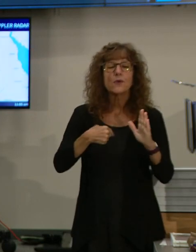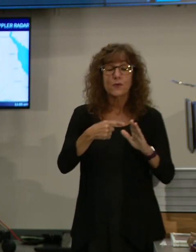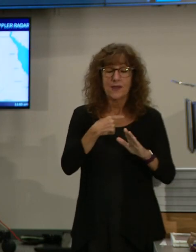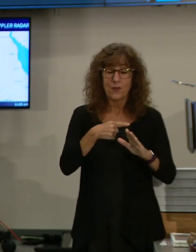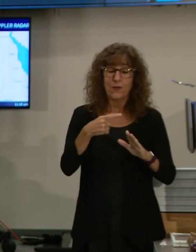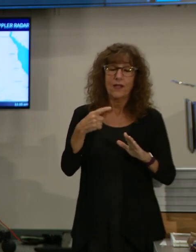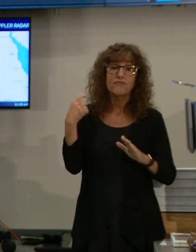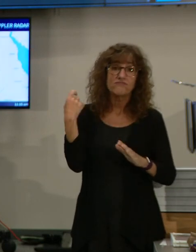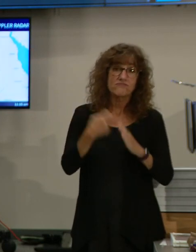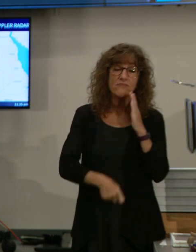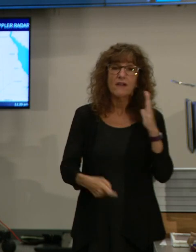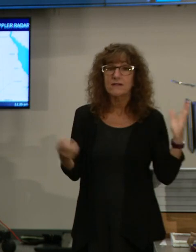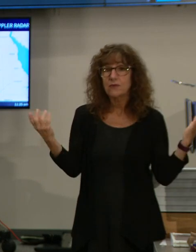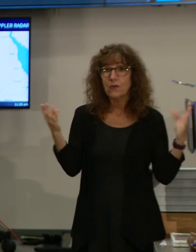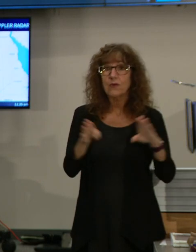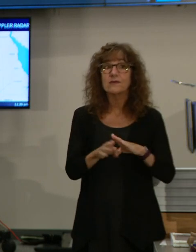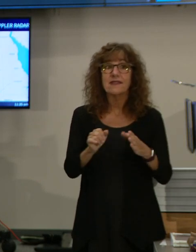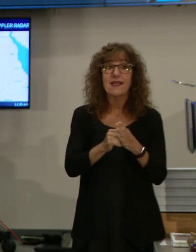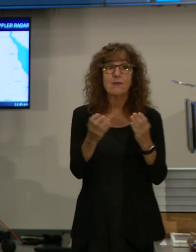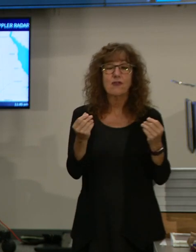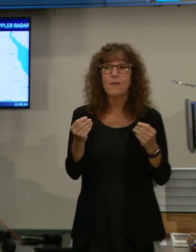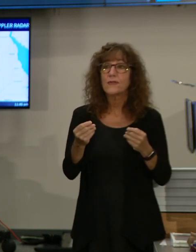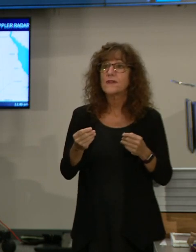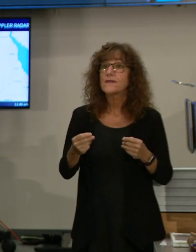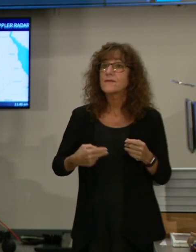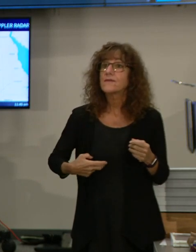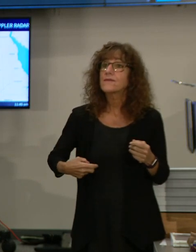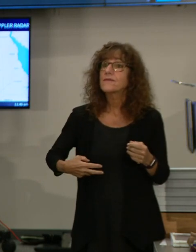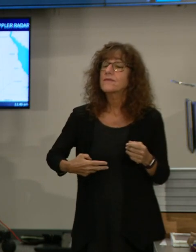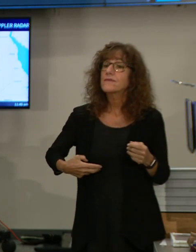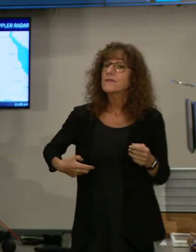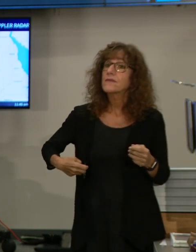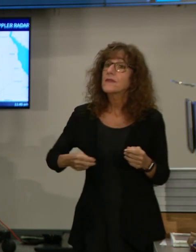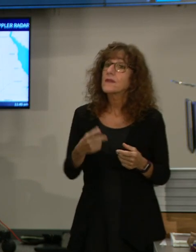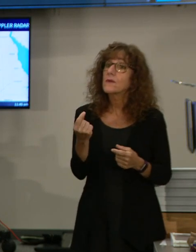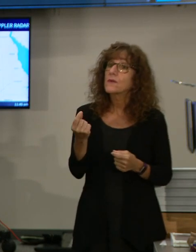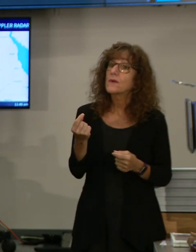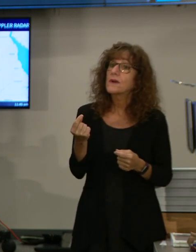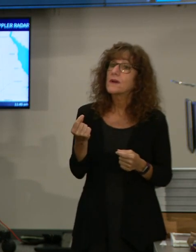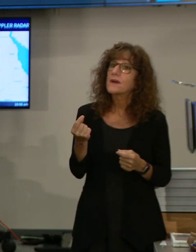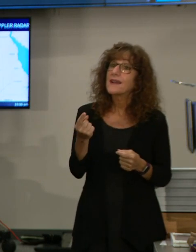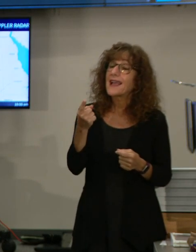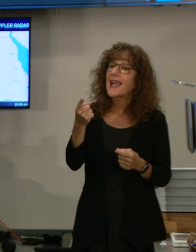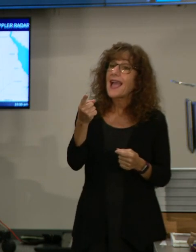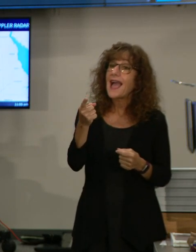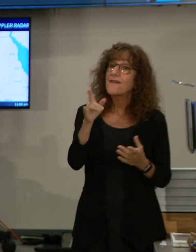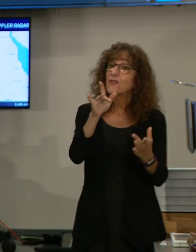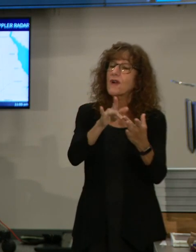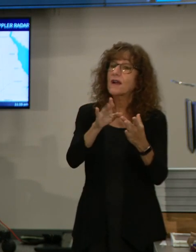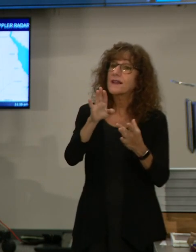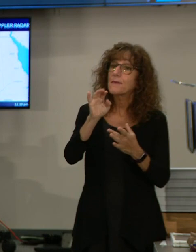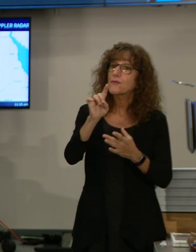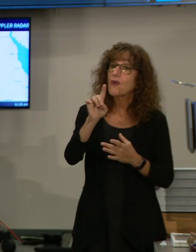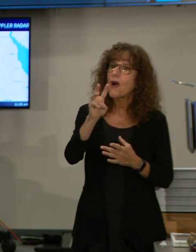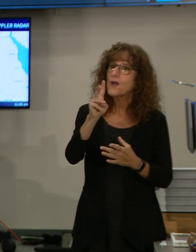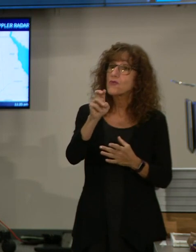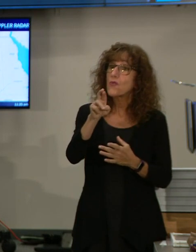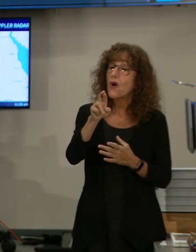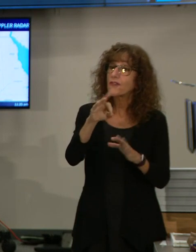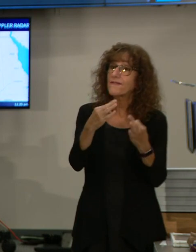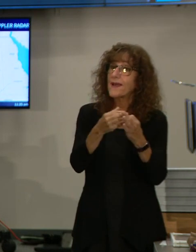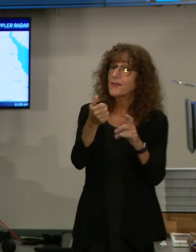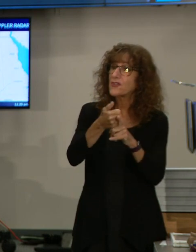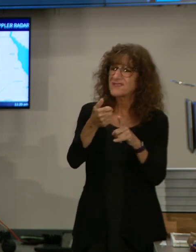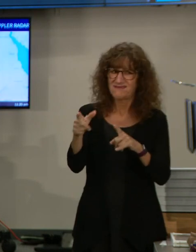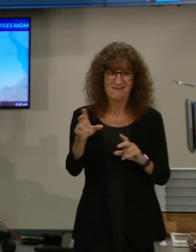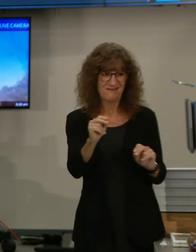enforce at that property. Have you reached out to her by chance? I'm sorry? Have you reached out to the Broadwater family yourself? No. I